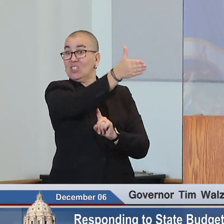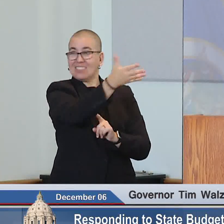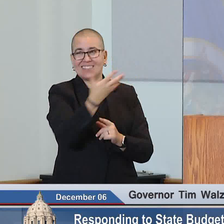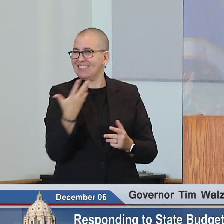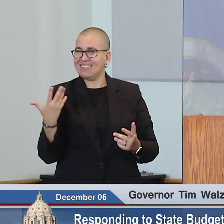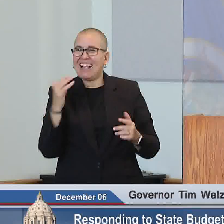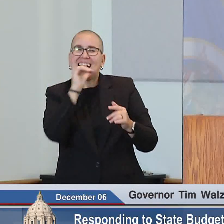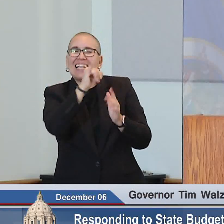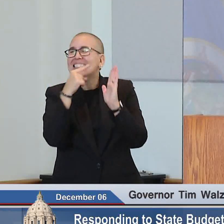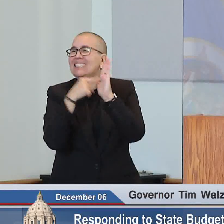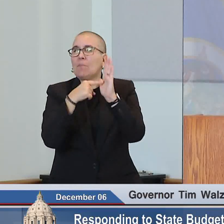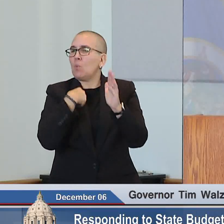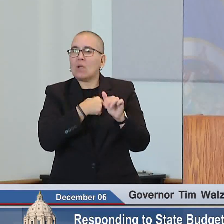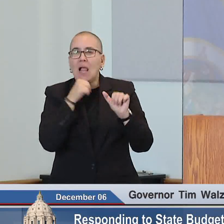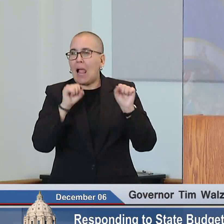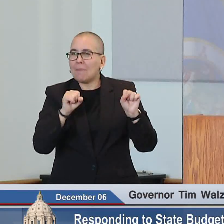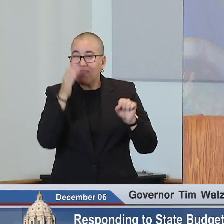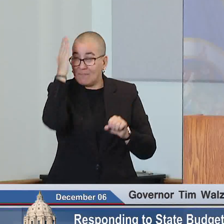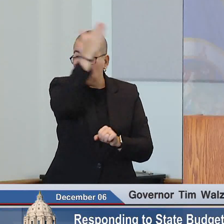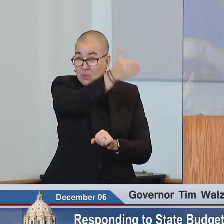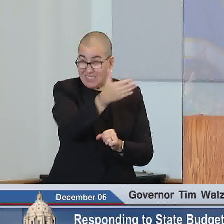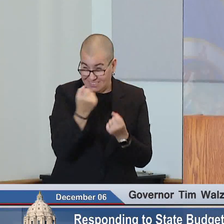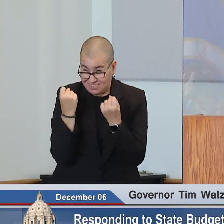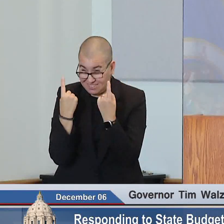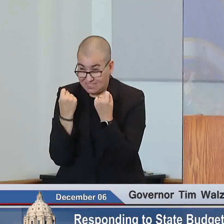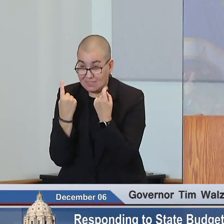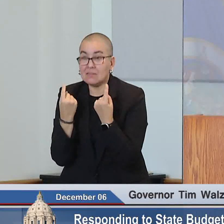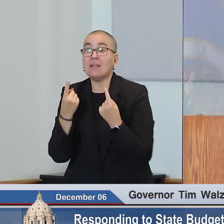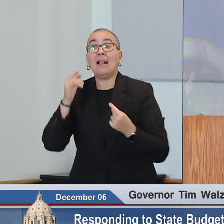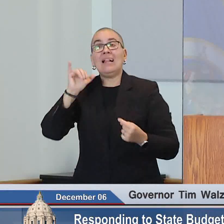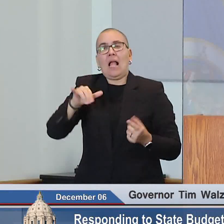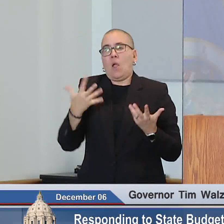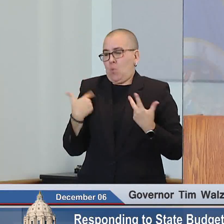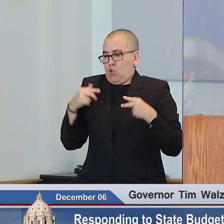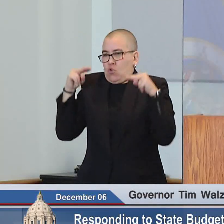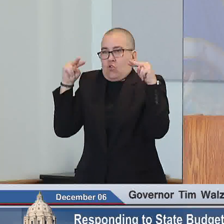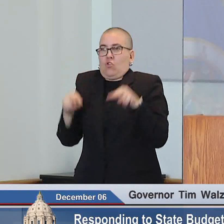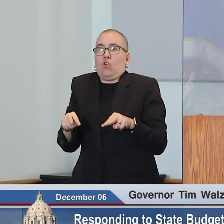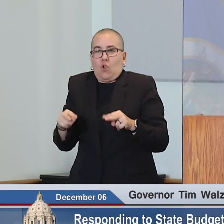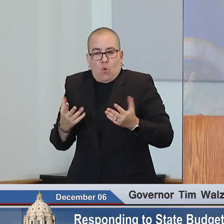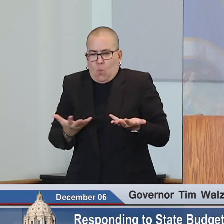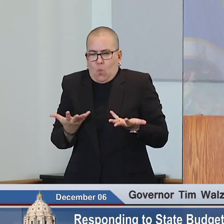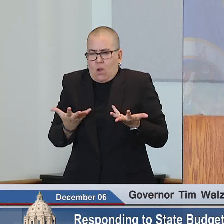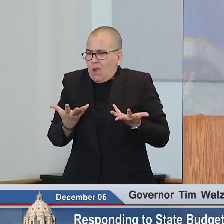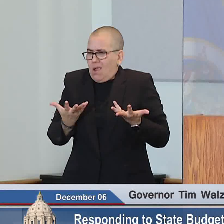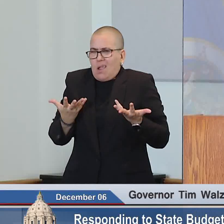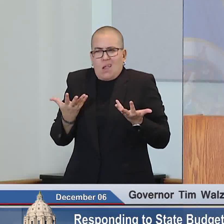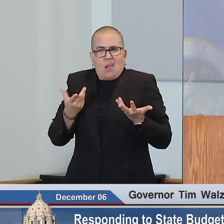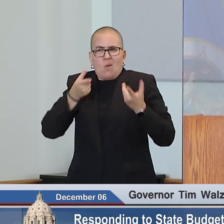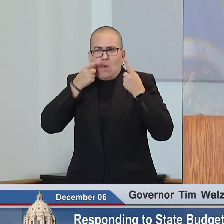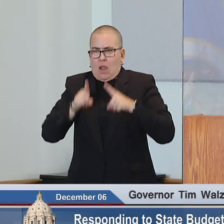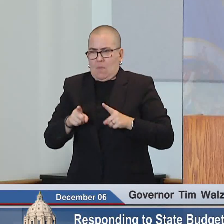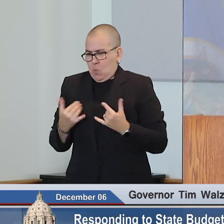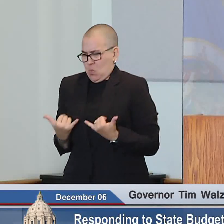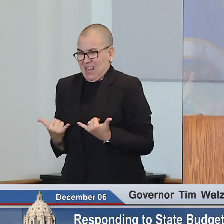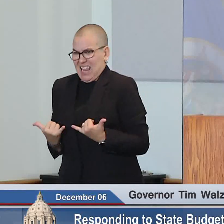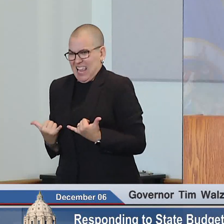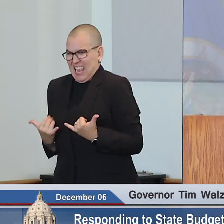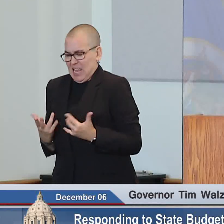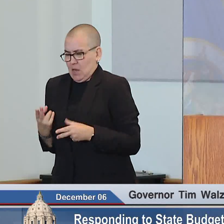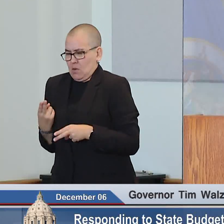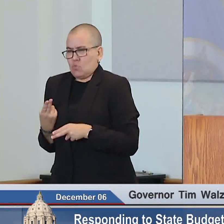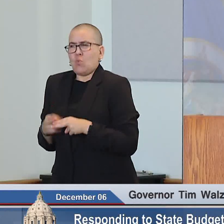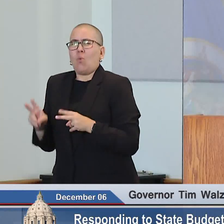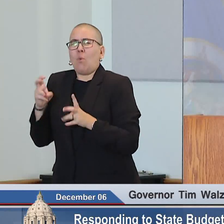makes sense maybe us to view it on what is going to be, in terms of short-term one-time spending versus some of the long-term